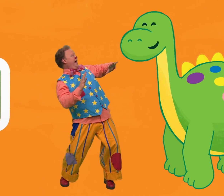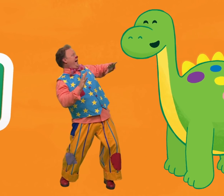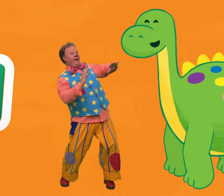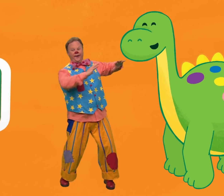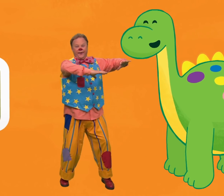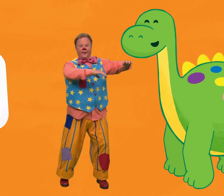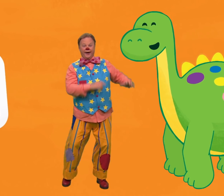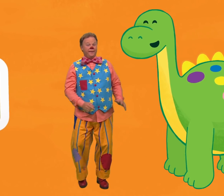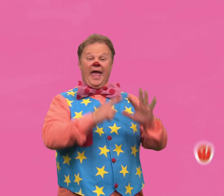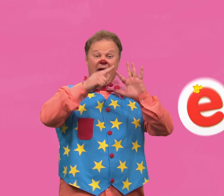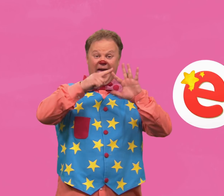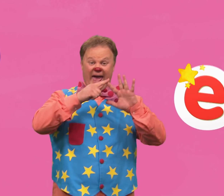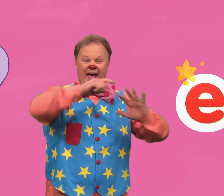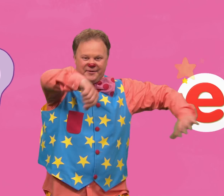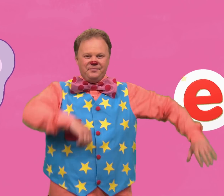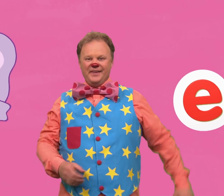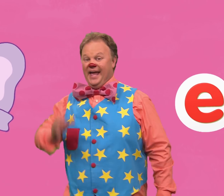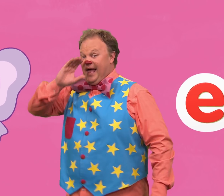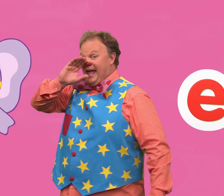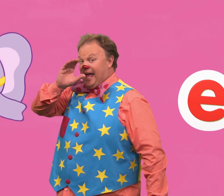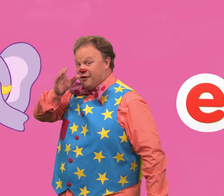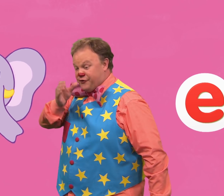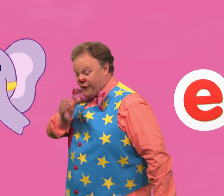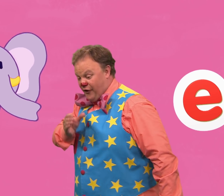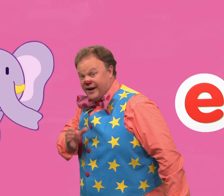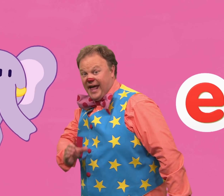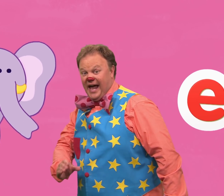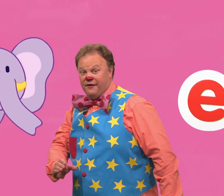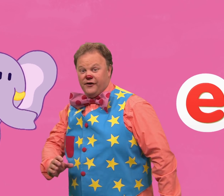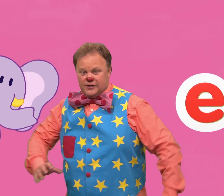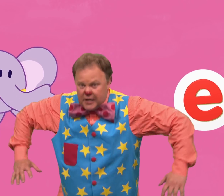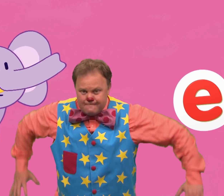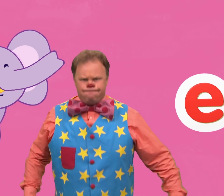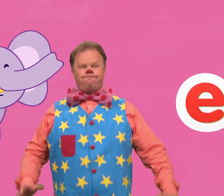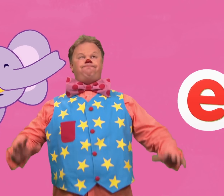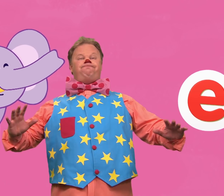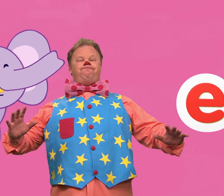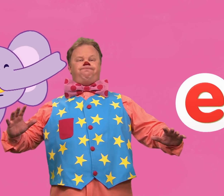Whoa! F is for an elephant.